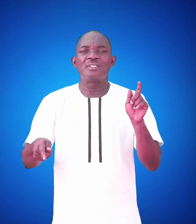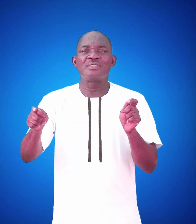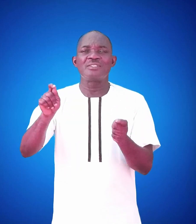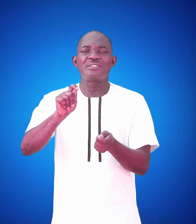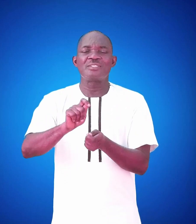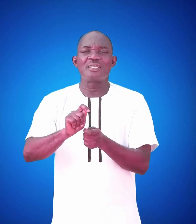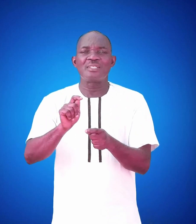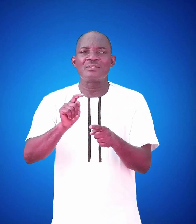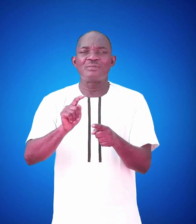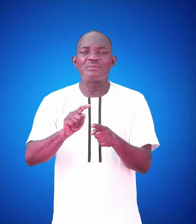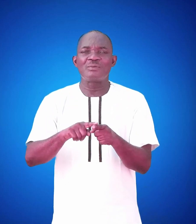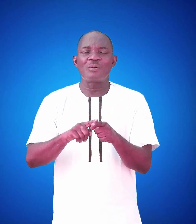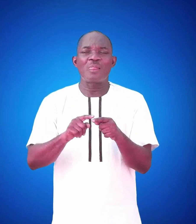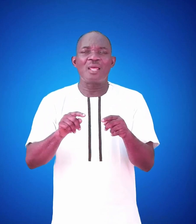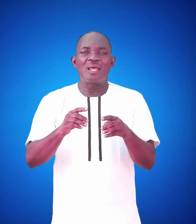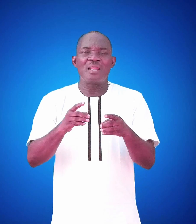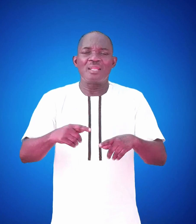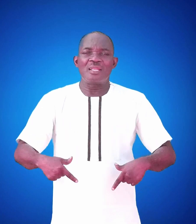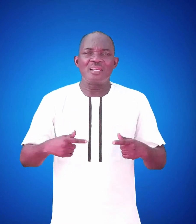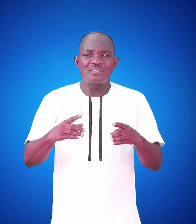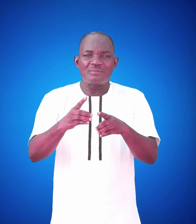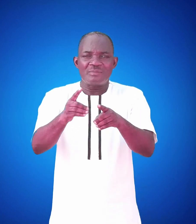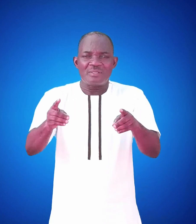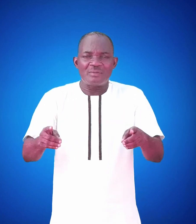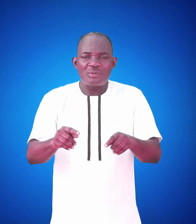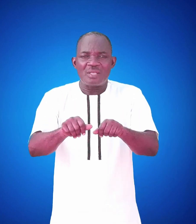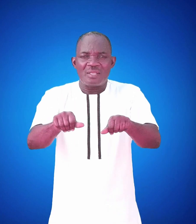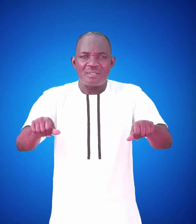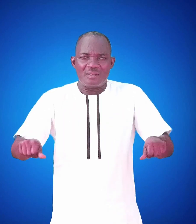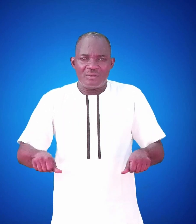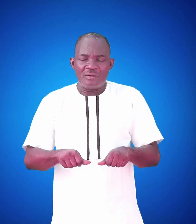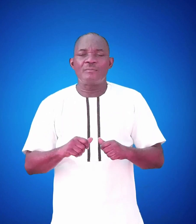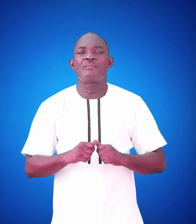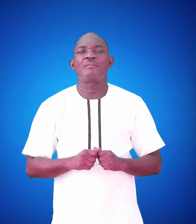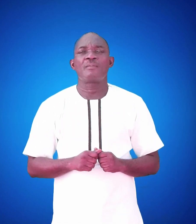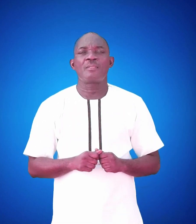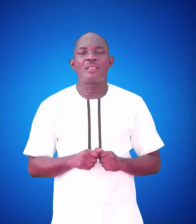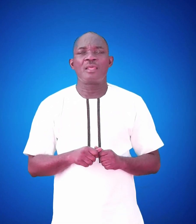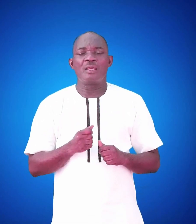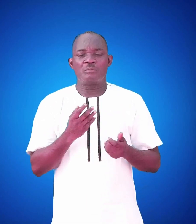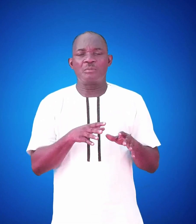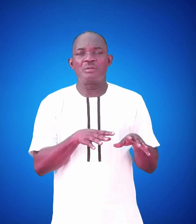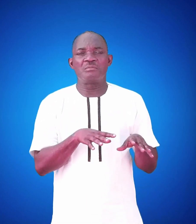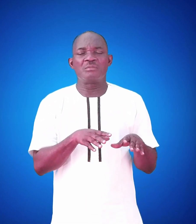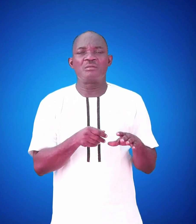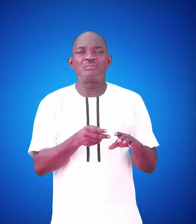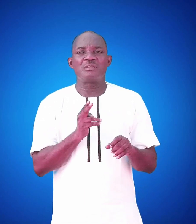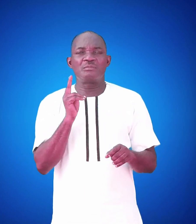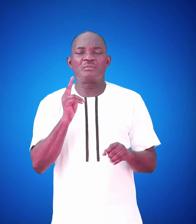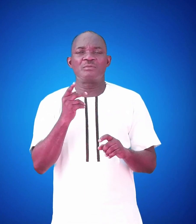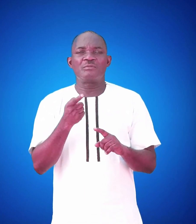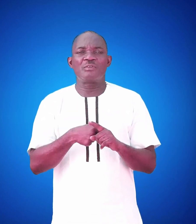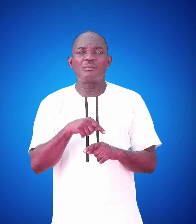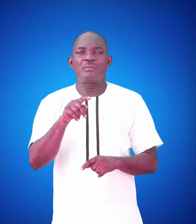changes to demographic characteristics, exit from LEAP,